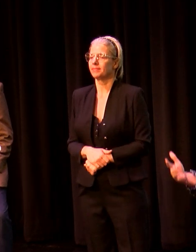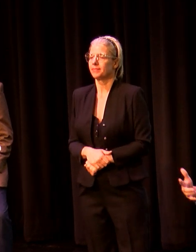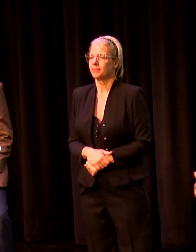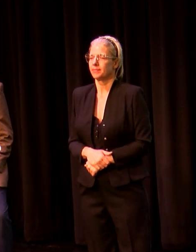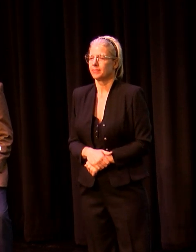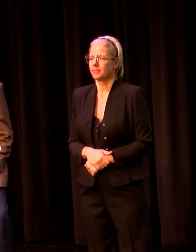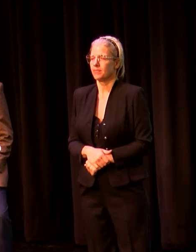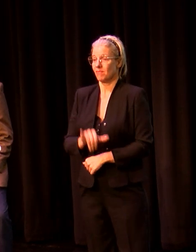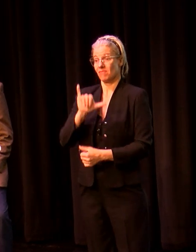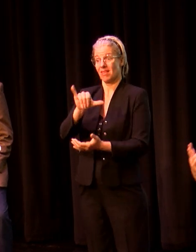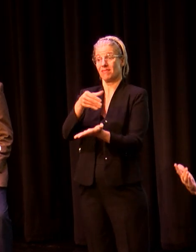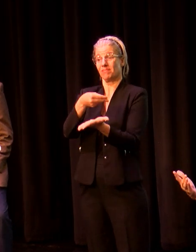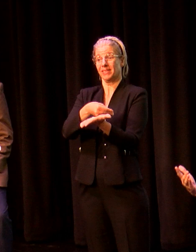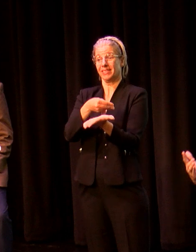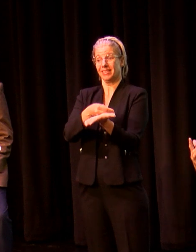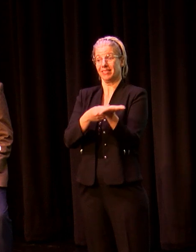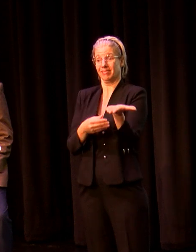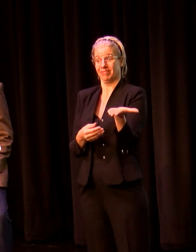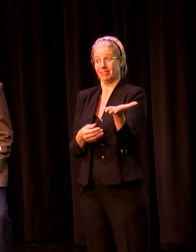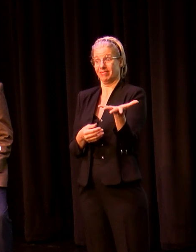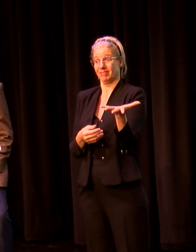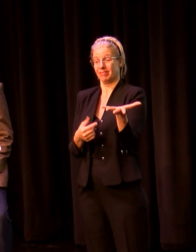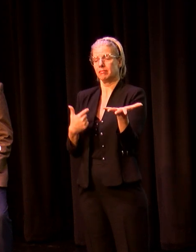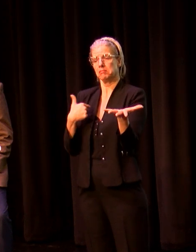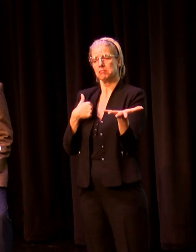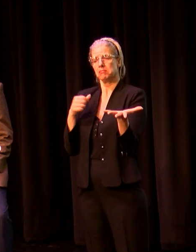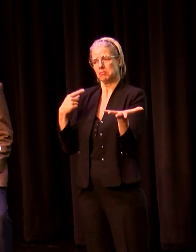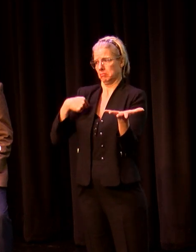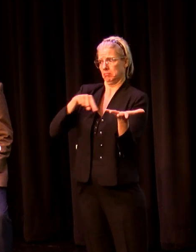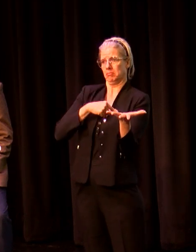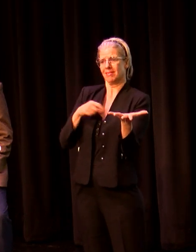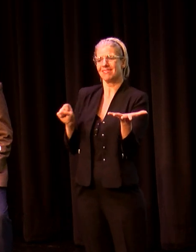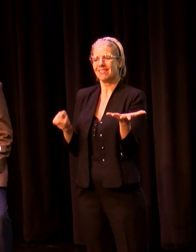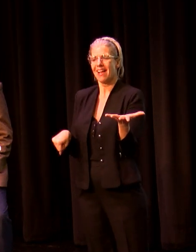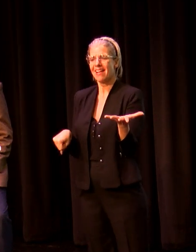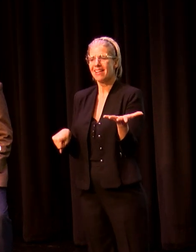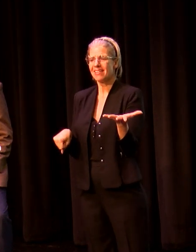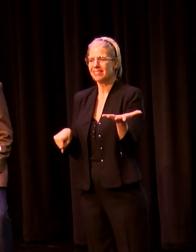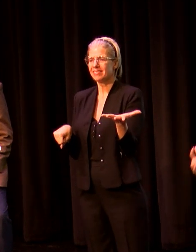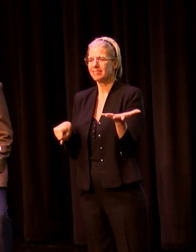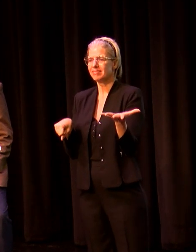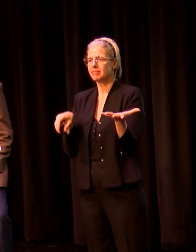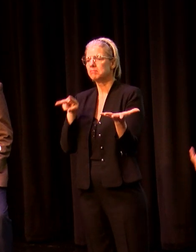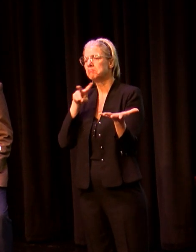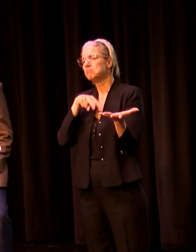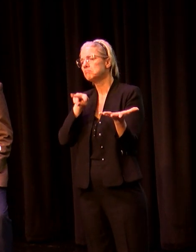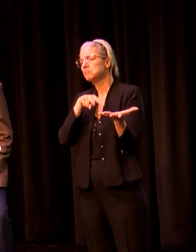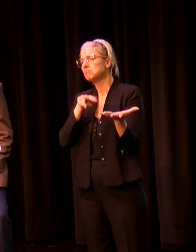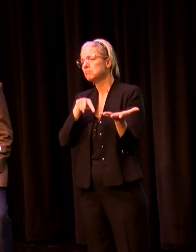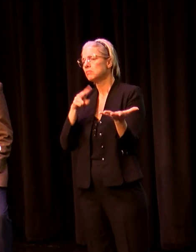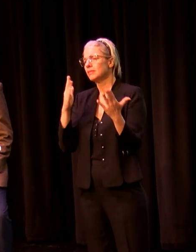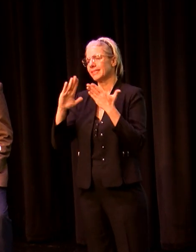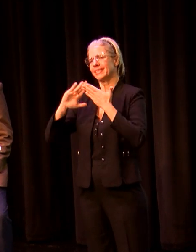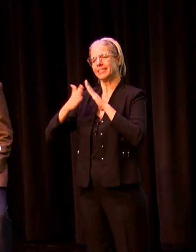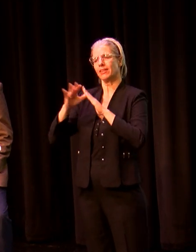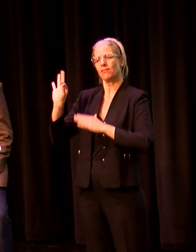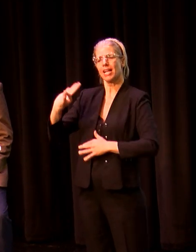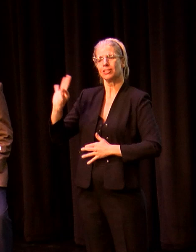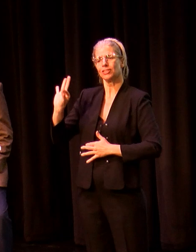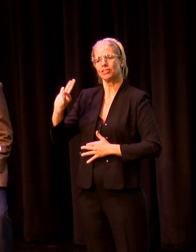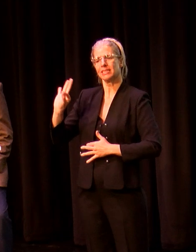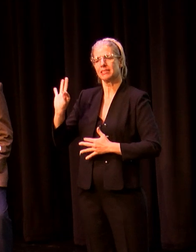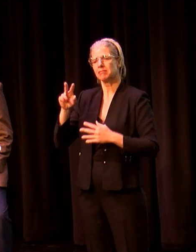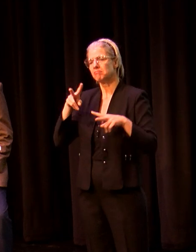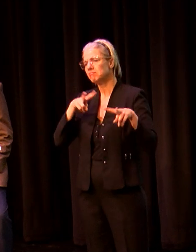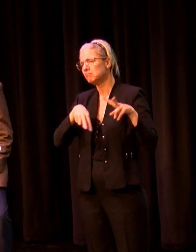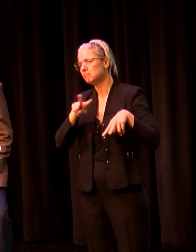money that we're able to facilitate here in the city of Frederick can't come to any of our partners